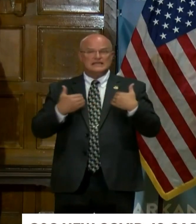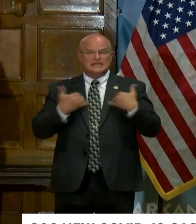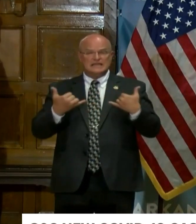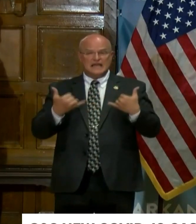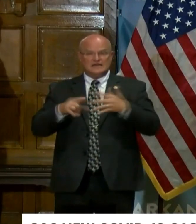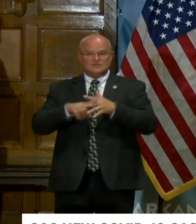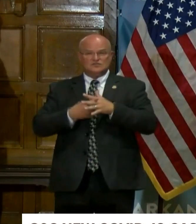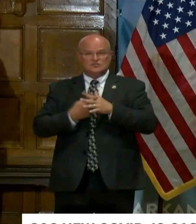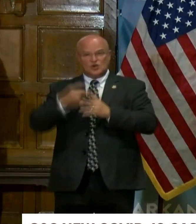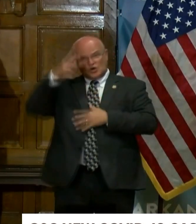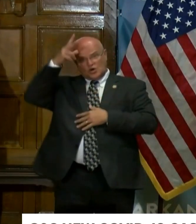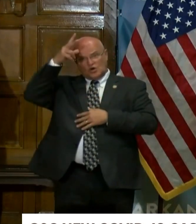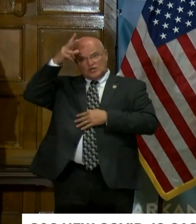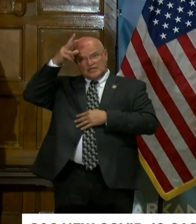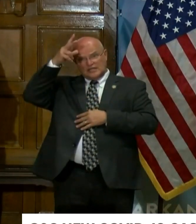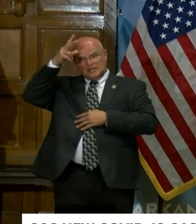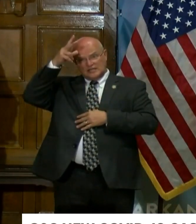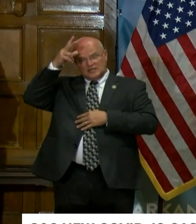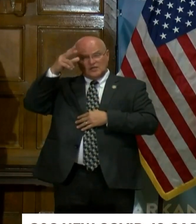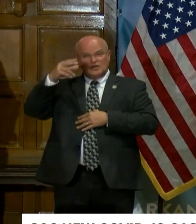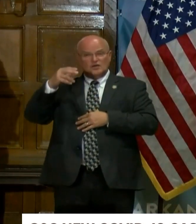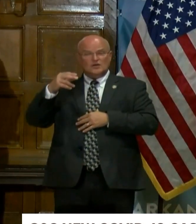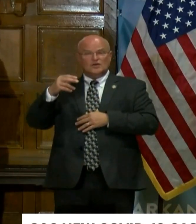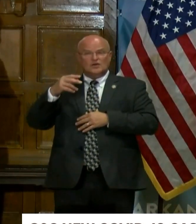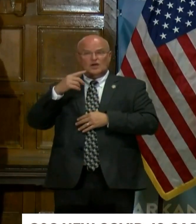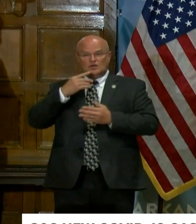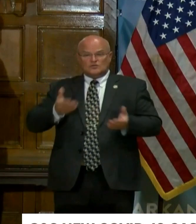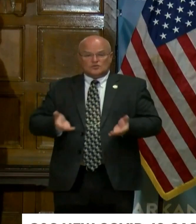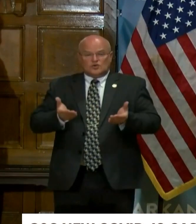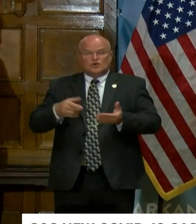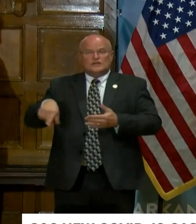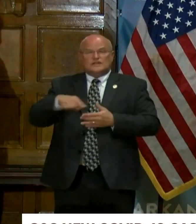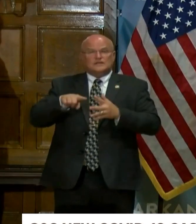plans now to start early. Are you going to now encourage them to